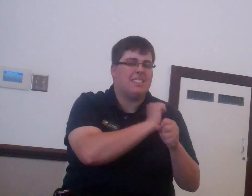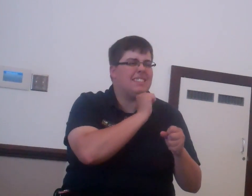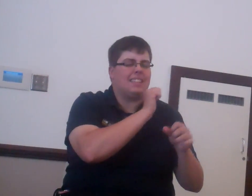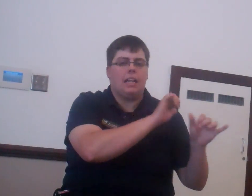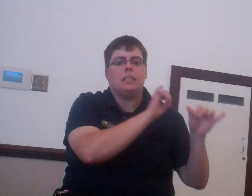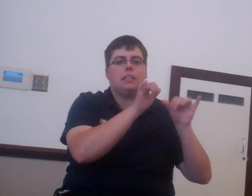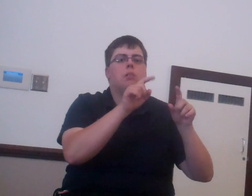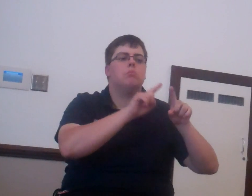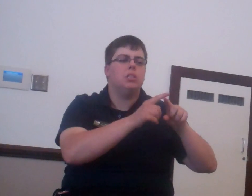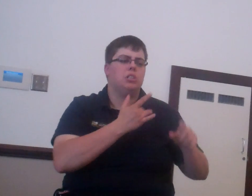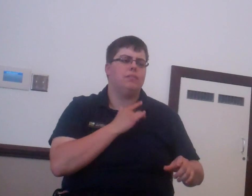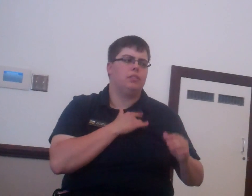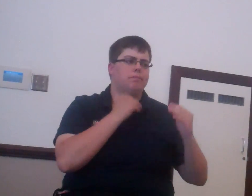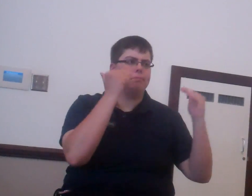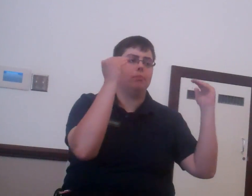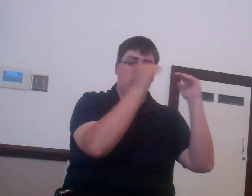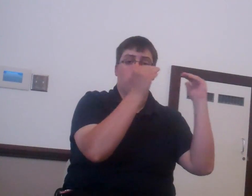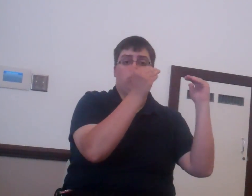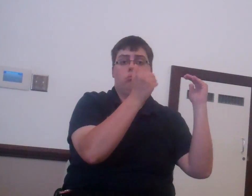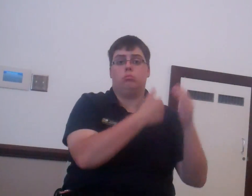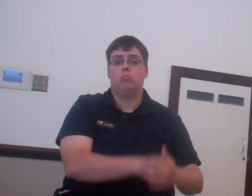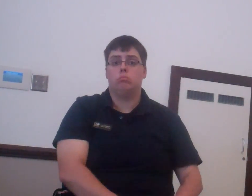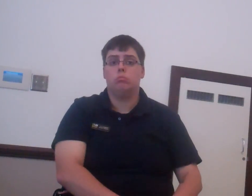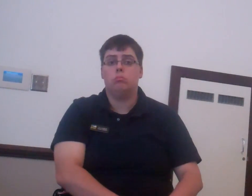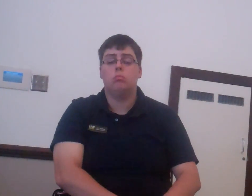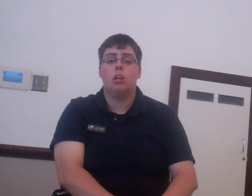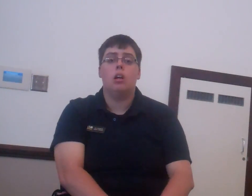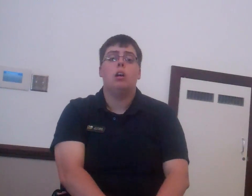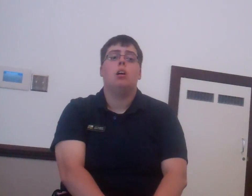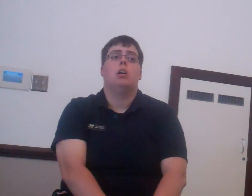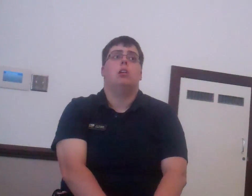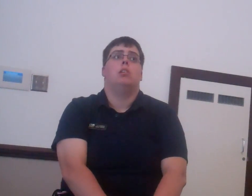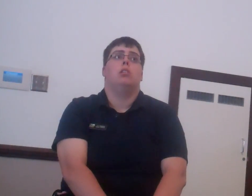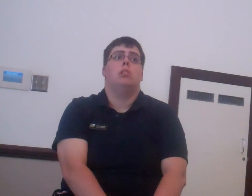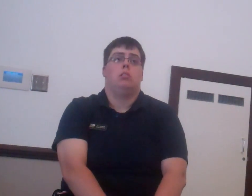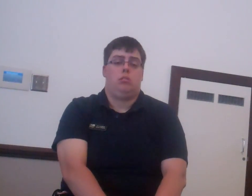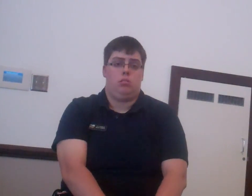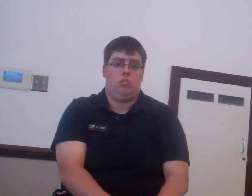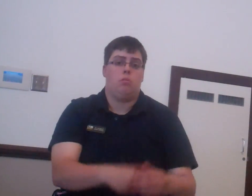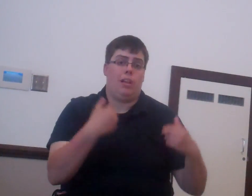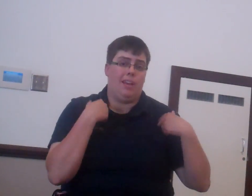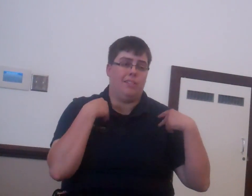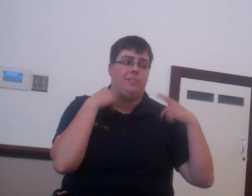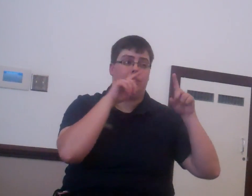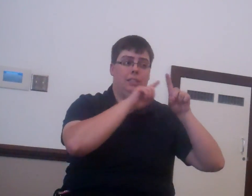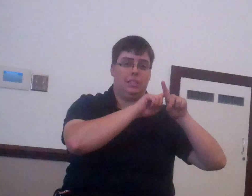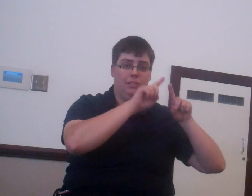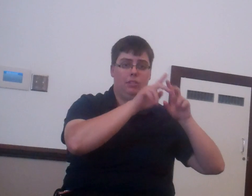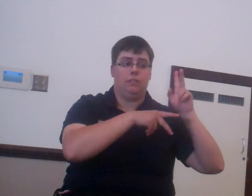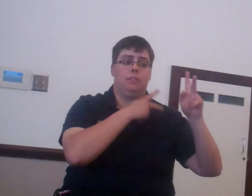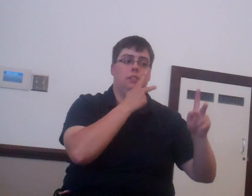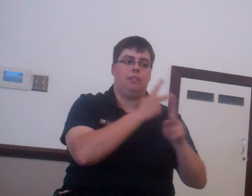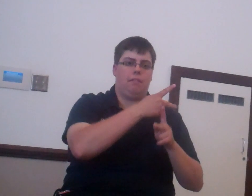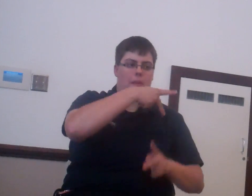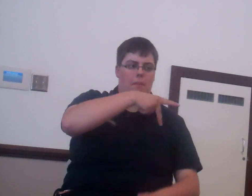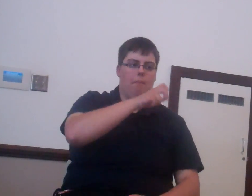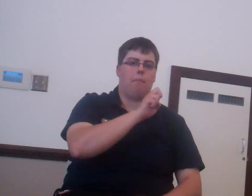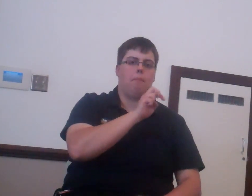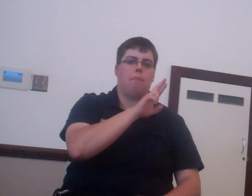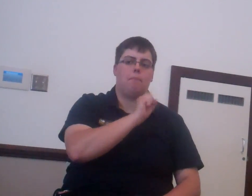level, if that makes sense. And there are different kinds of peers that we might have. We